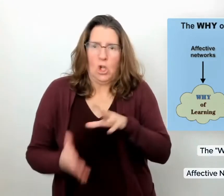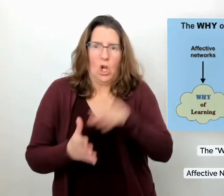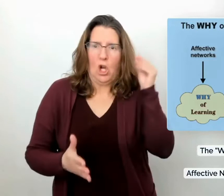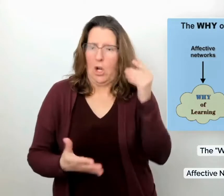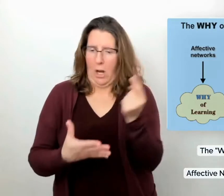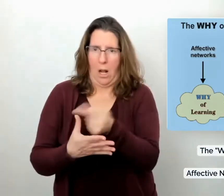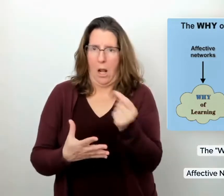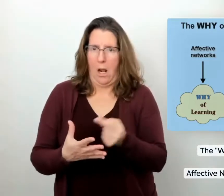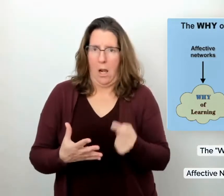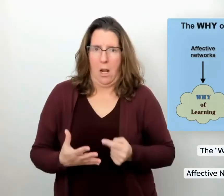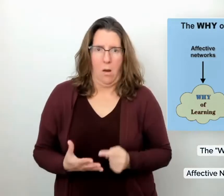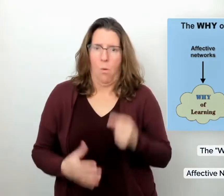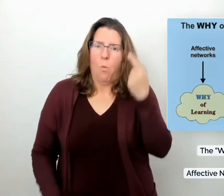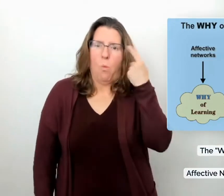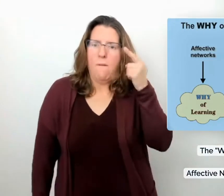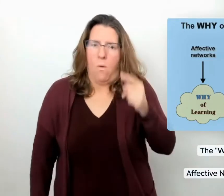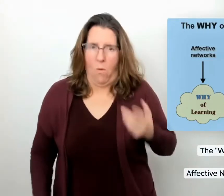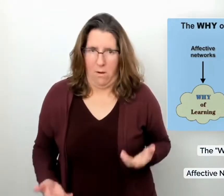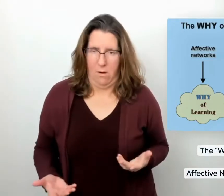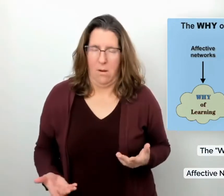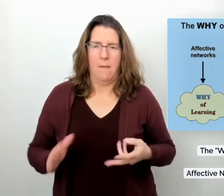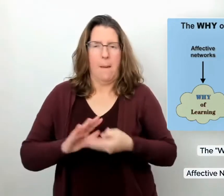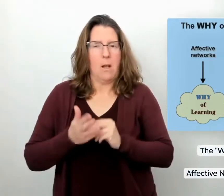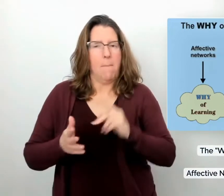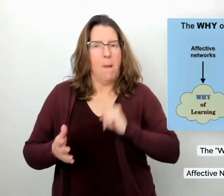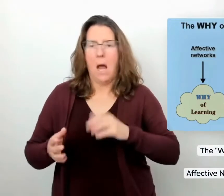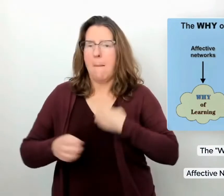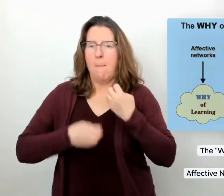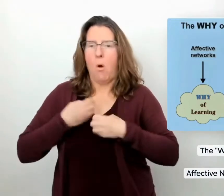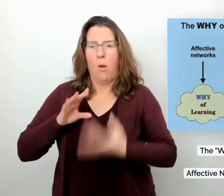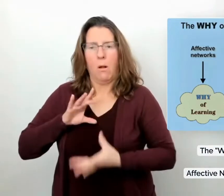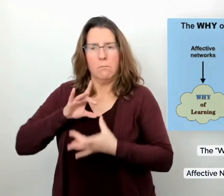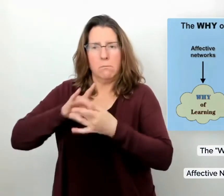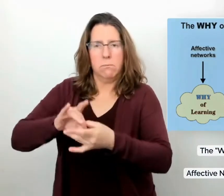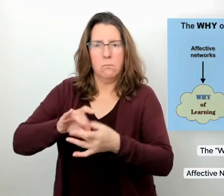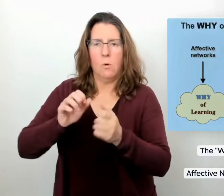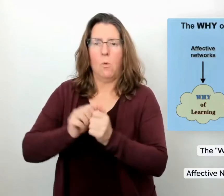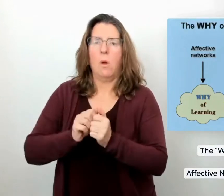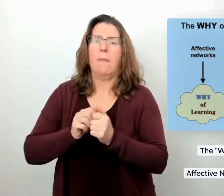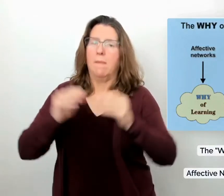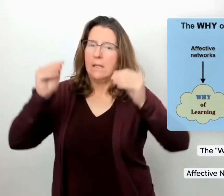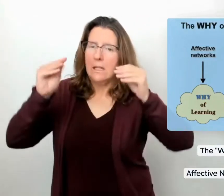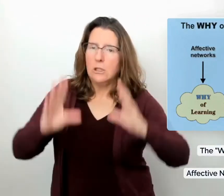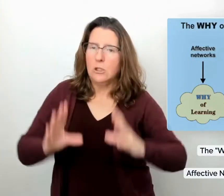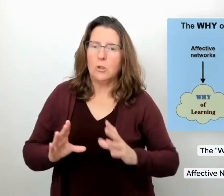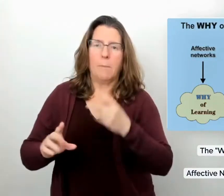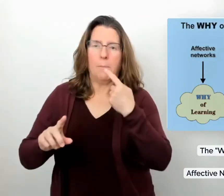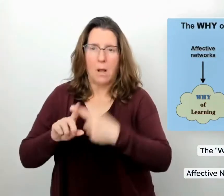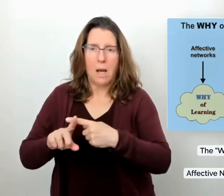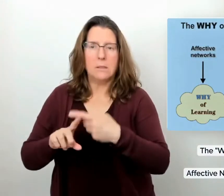learning. What's the purpose? This is where we make efforts to develop the teacher-student relationship and